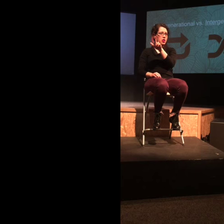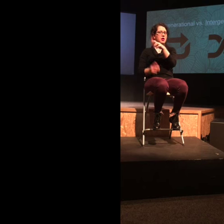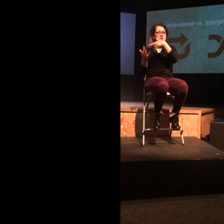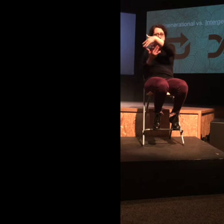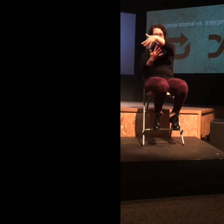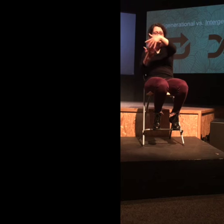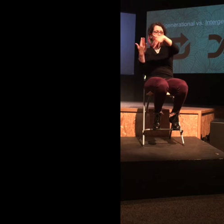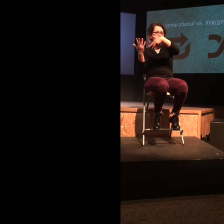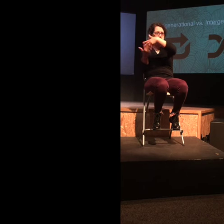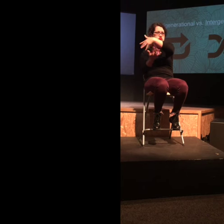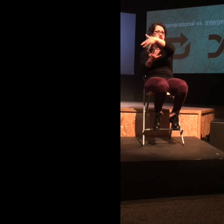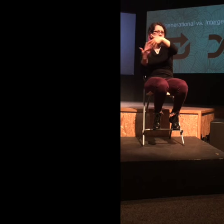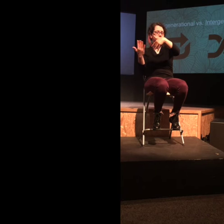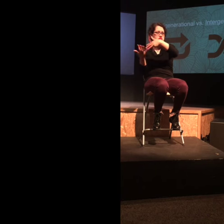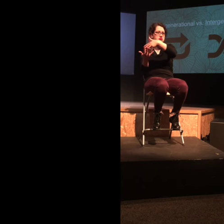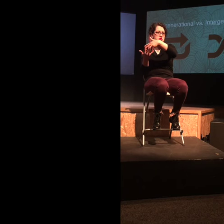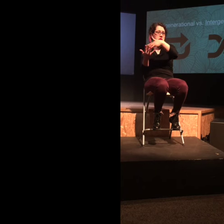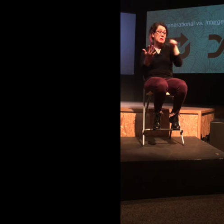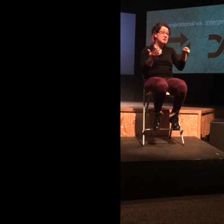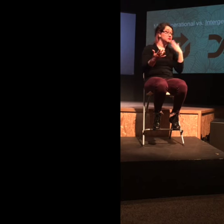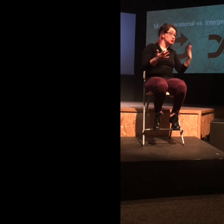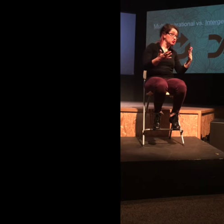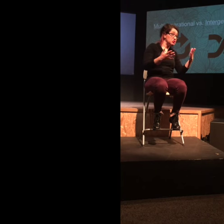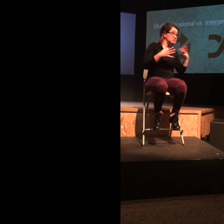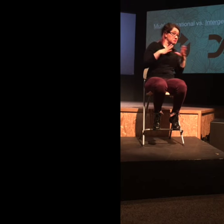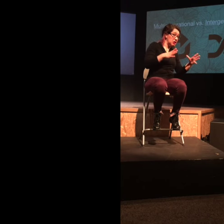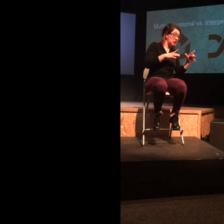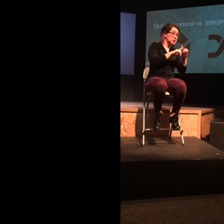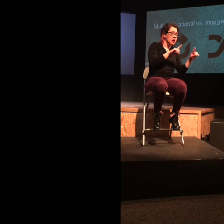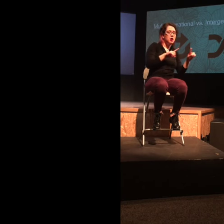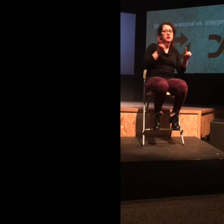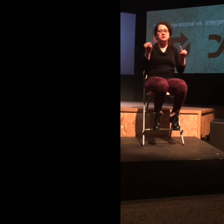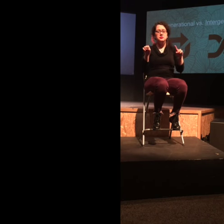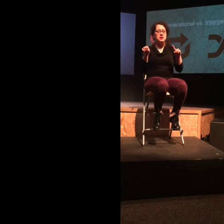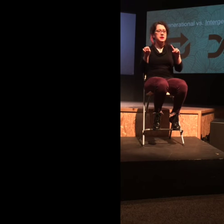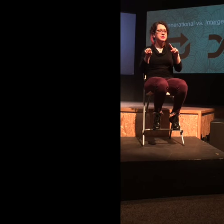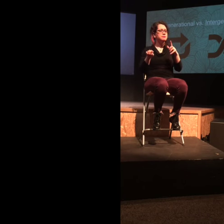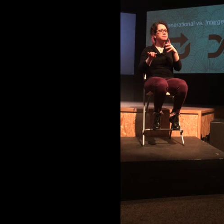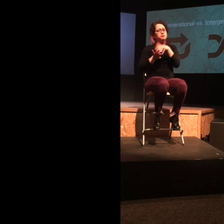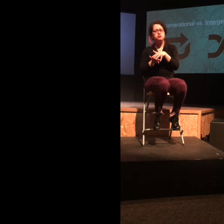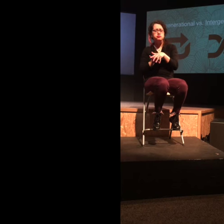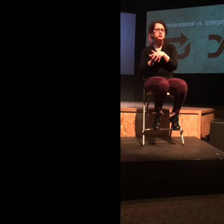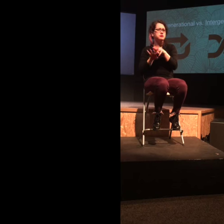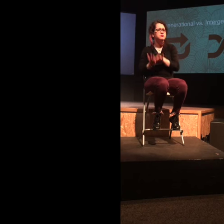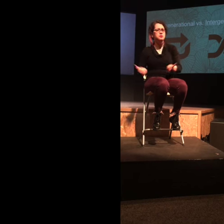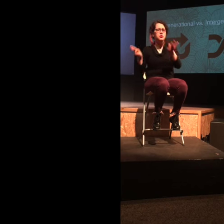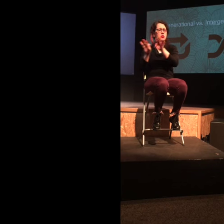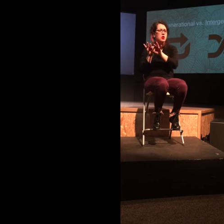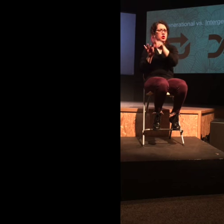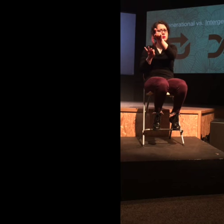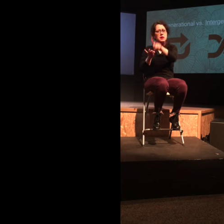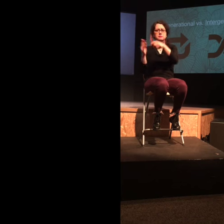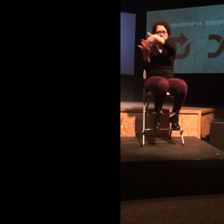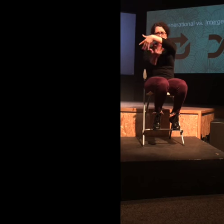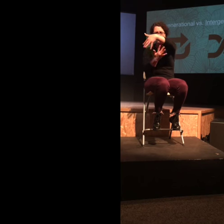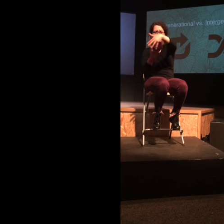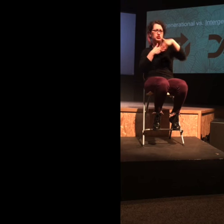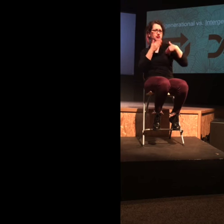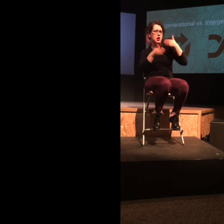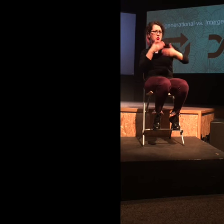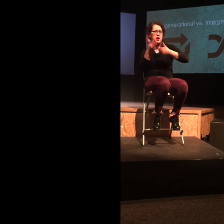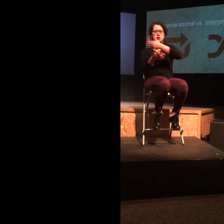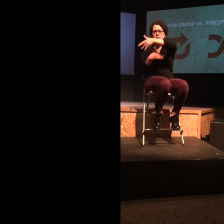generation, than when you walked in the door. You have a deeper relationship with somebody than when you walked in the door. And so you are